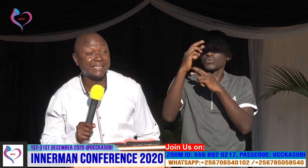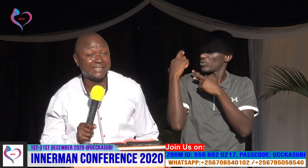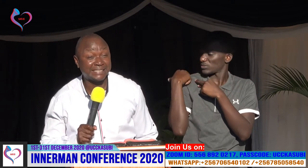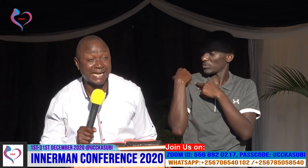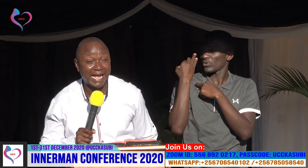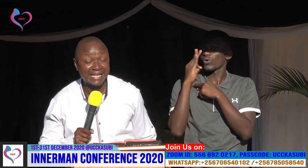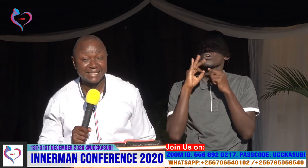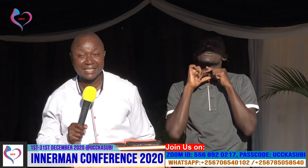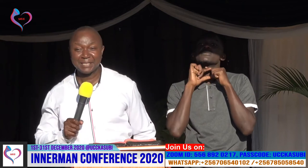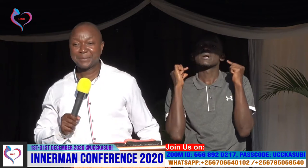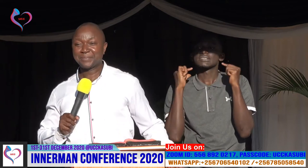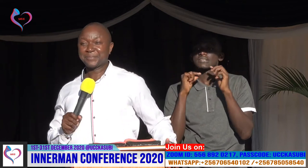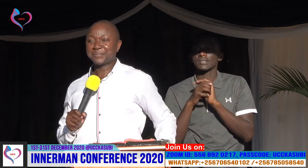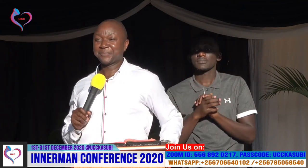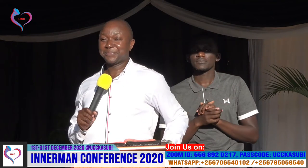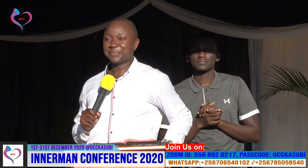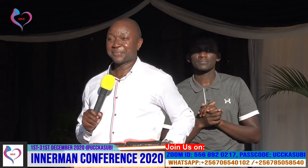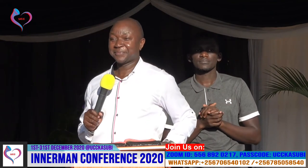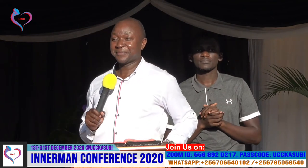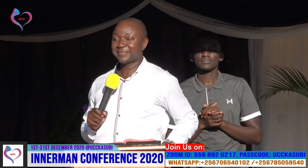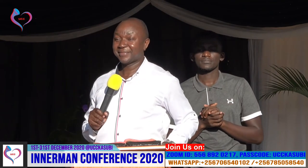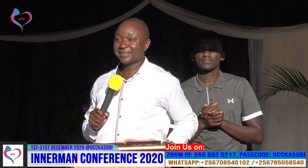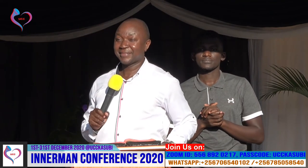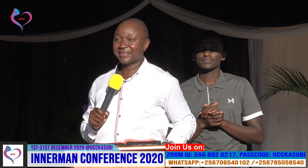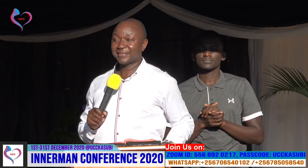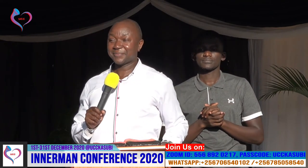a pastor.